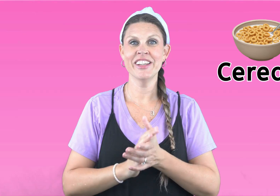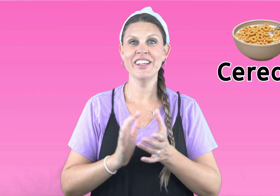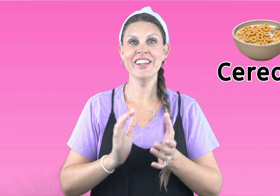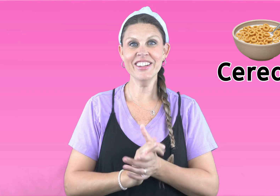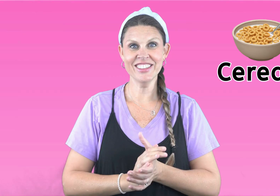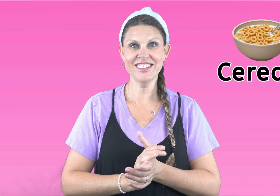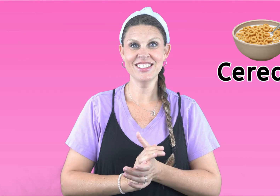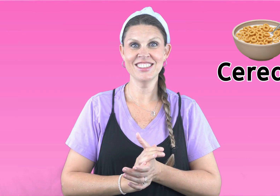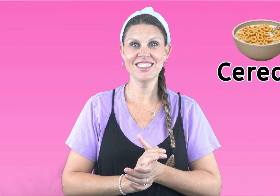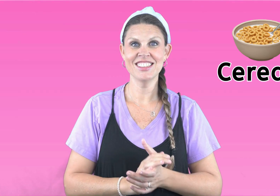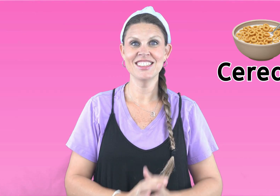cereal.